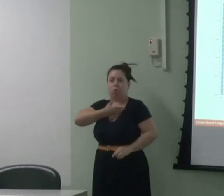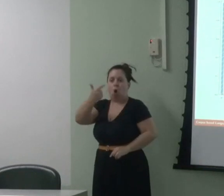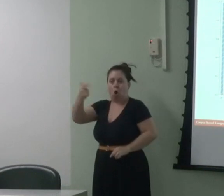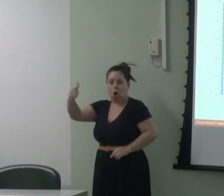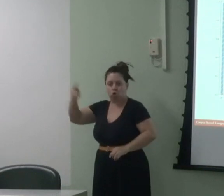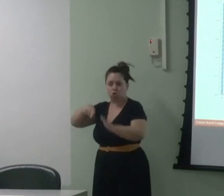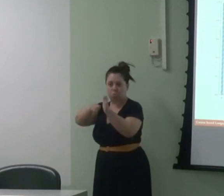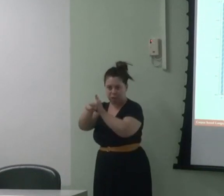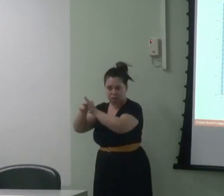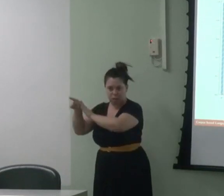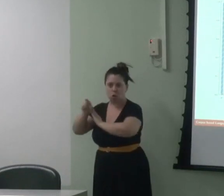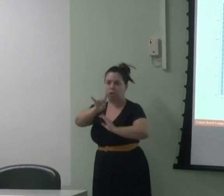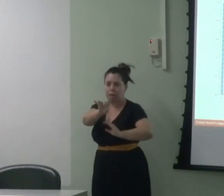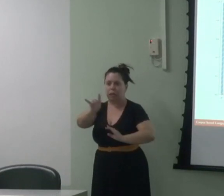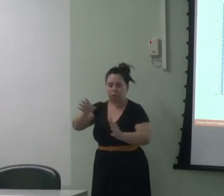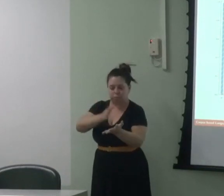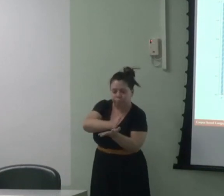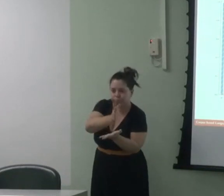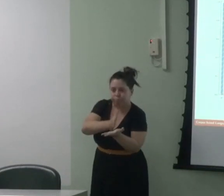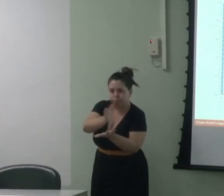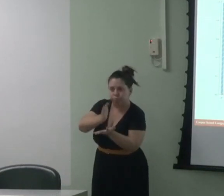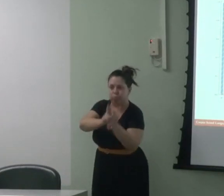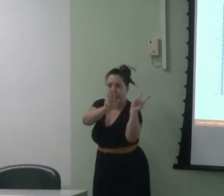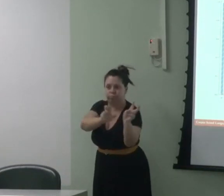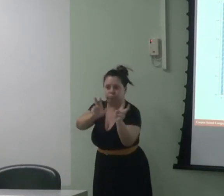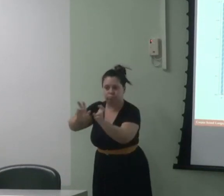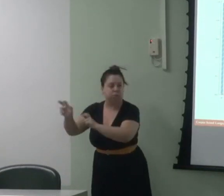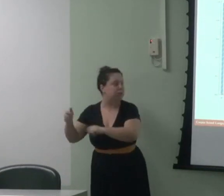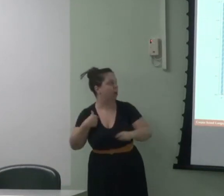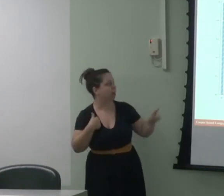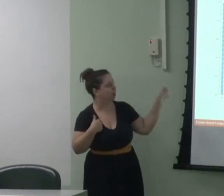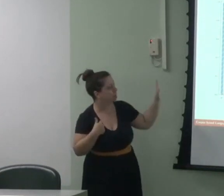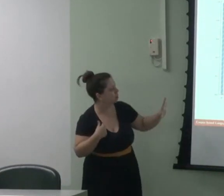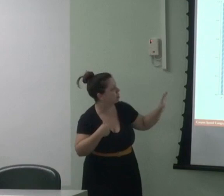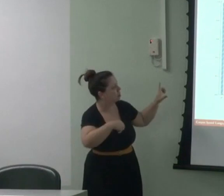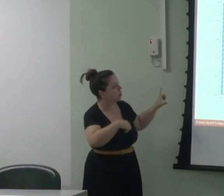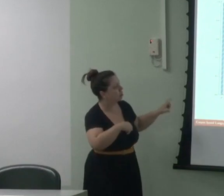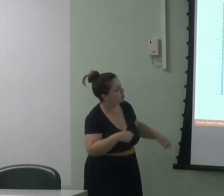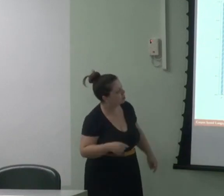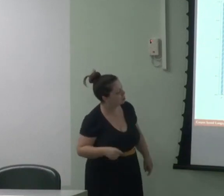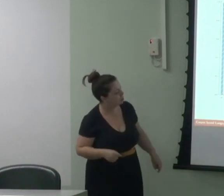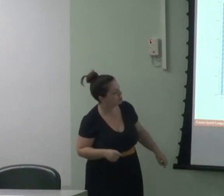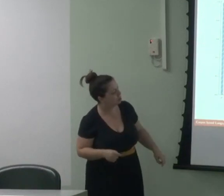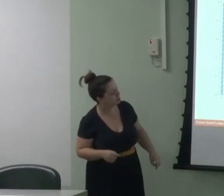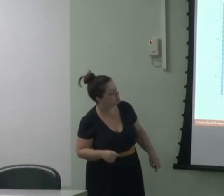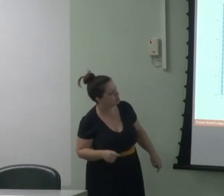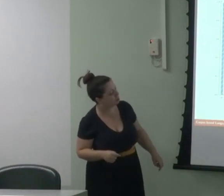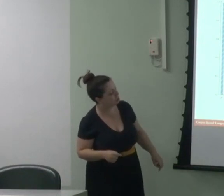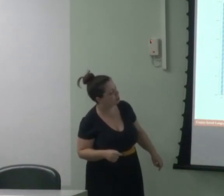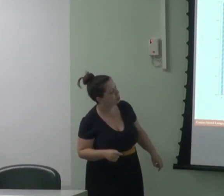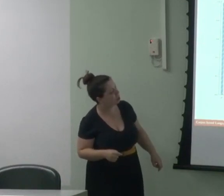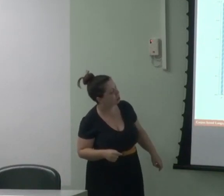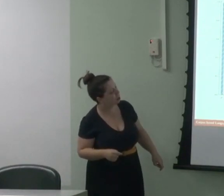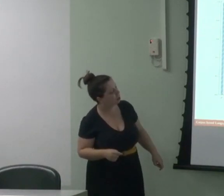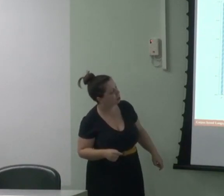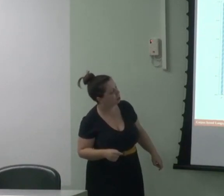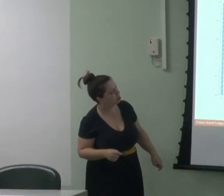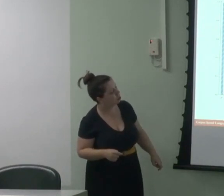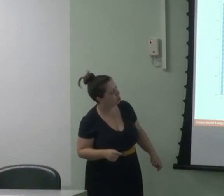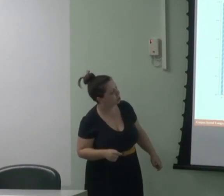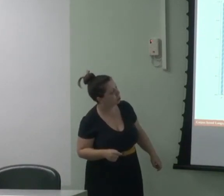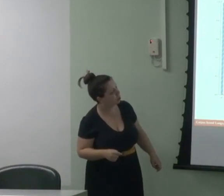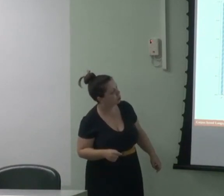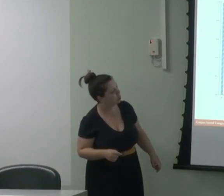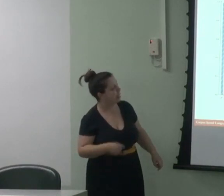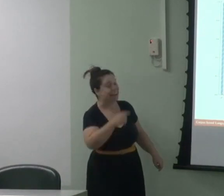particular diagram here shows the languages in UD ordered by